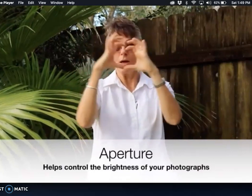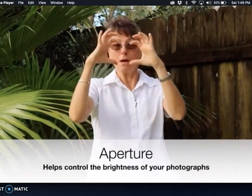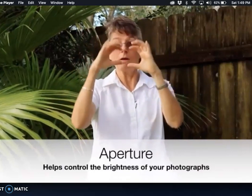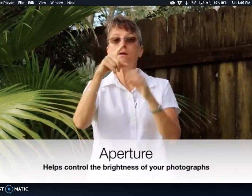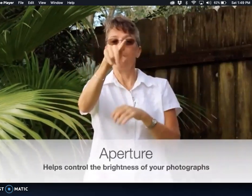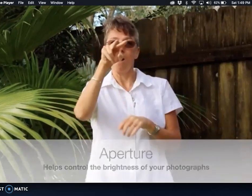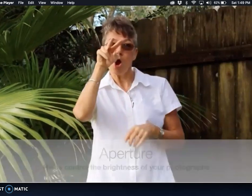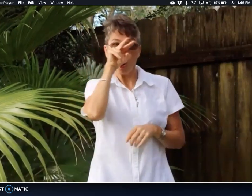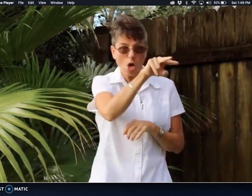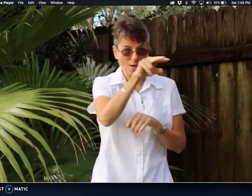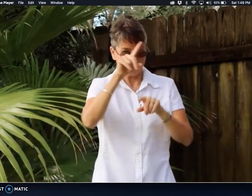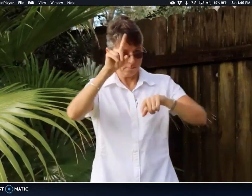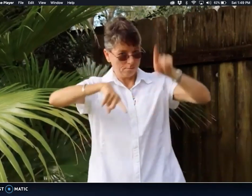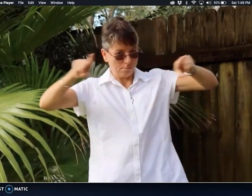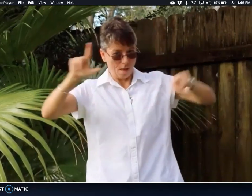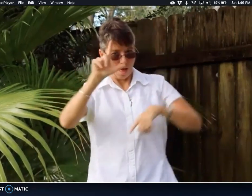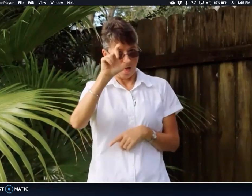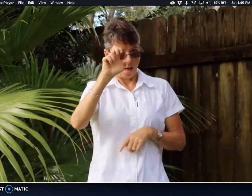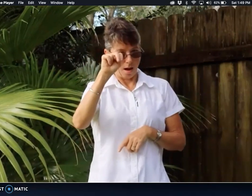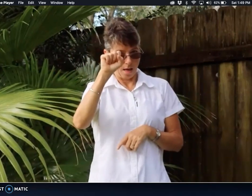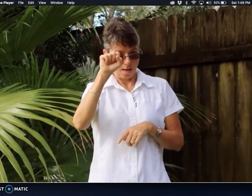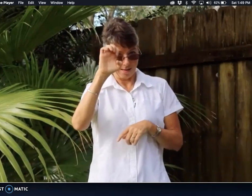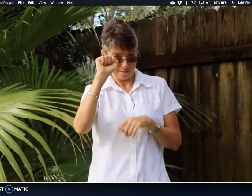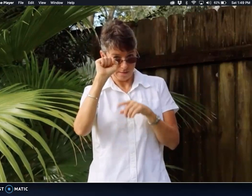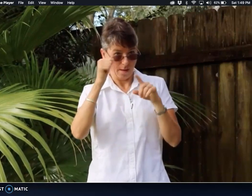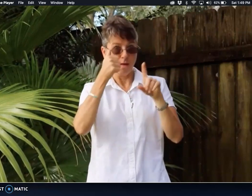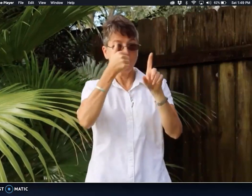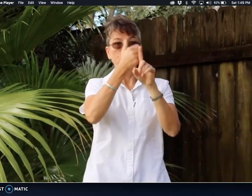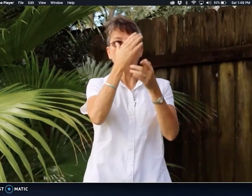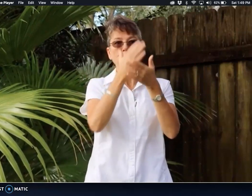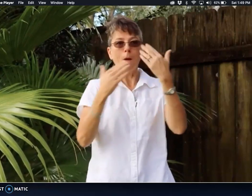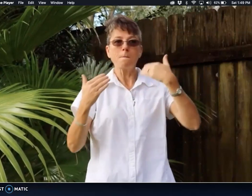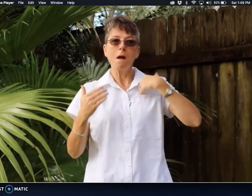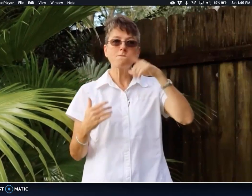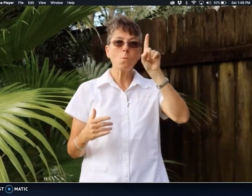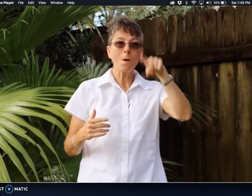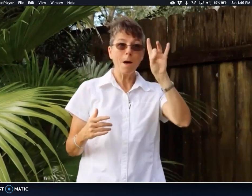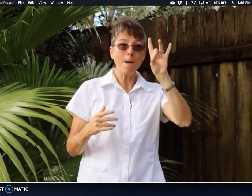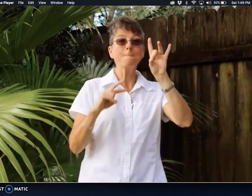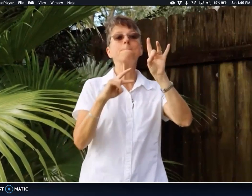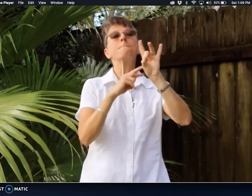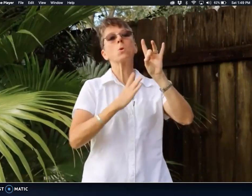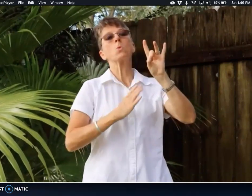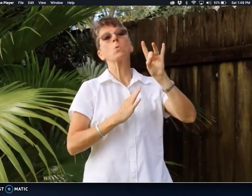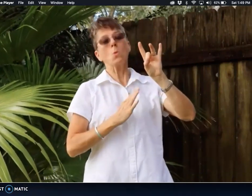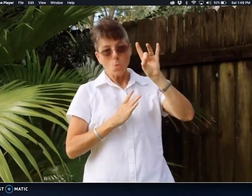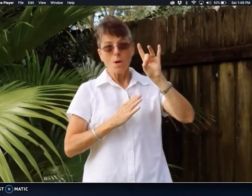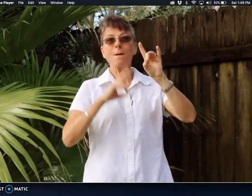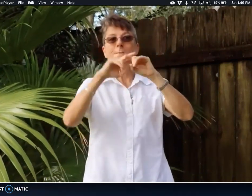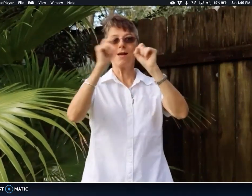That helps you to be able, it's the lens size within the lens, and if you